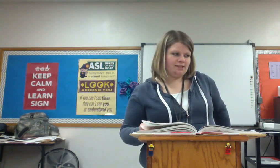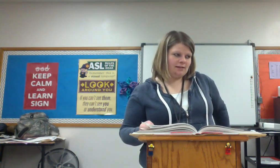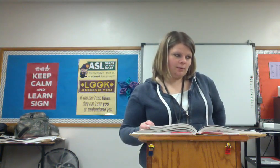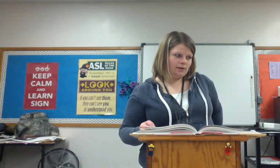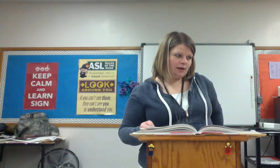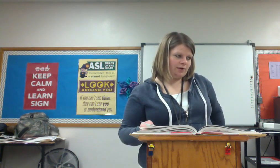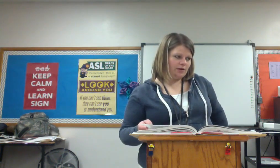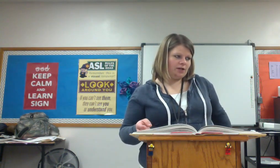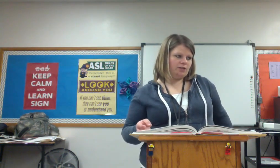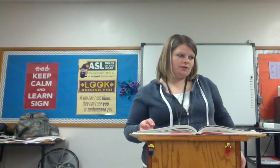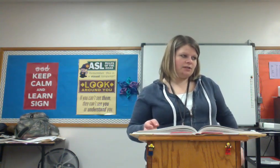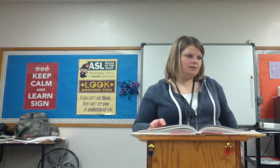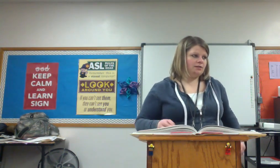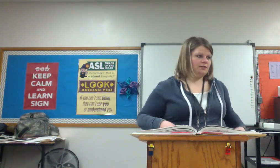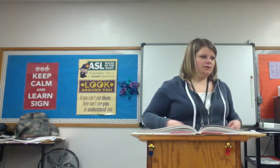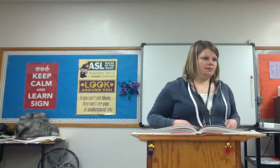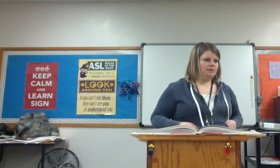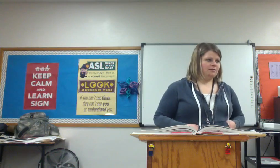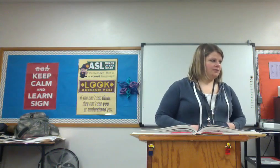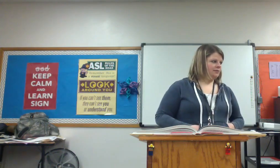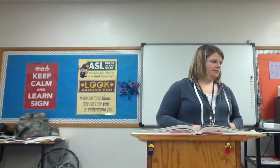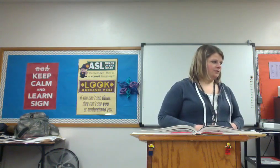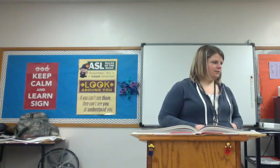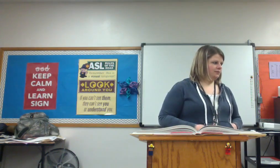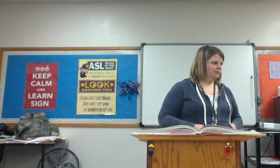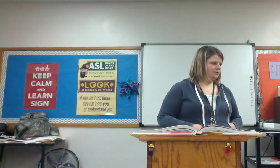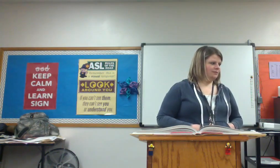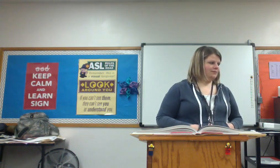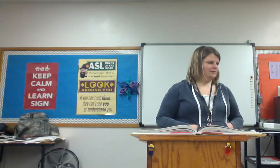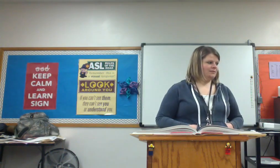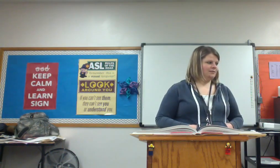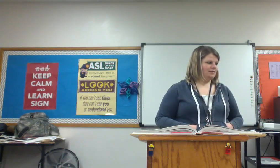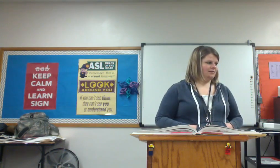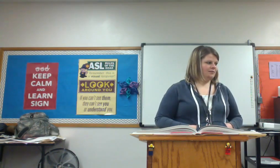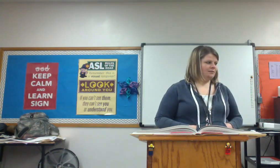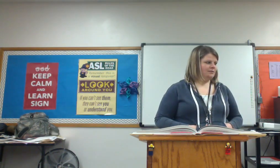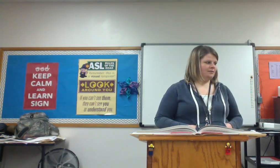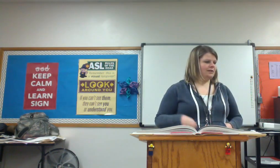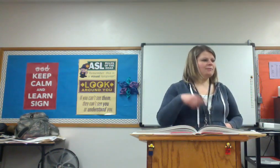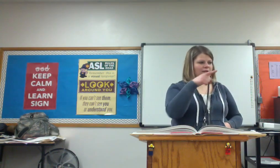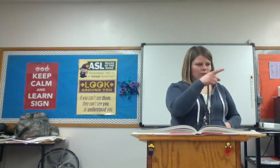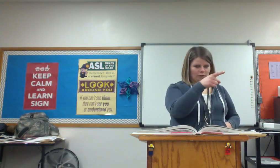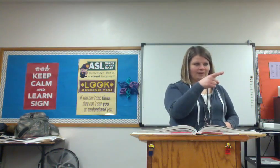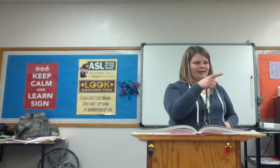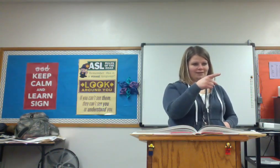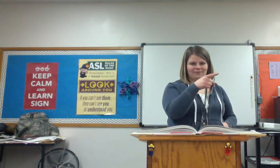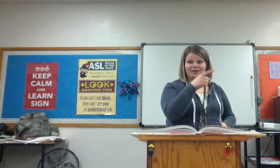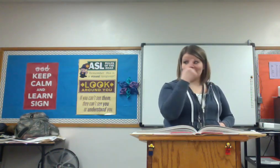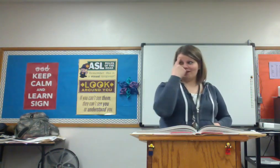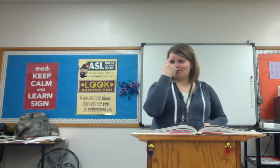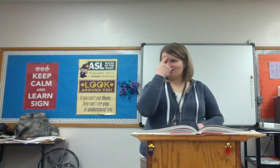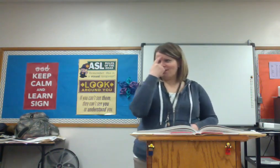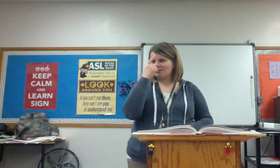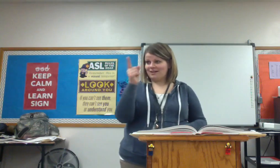someone, how are you gonna do it? Yep, and then you'll point it back at him. Very good, and you guys all did that